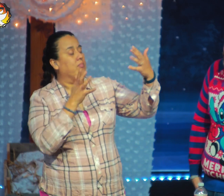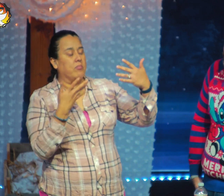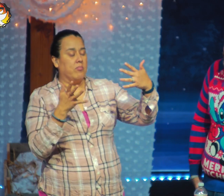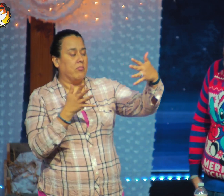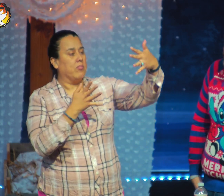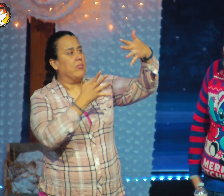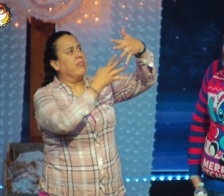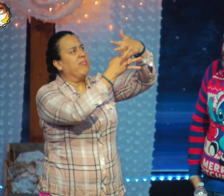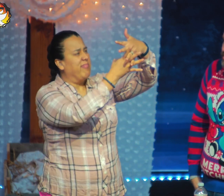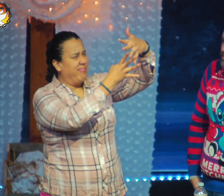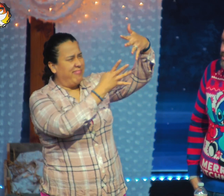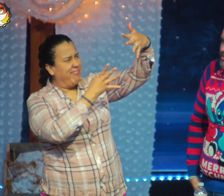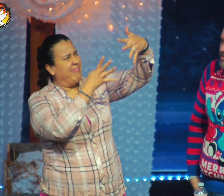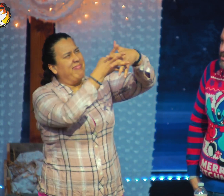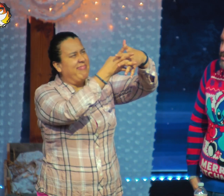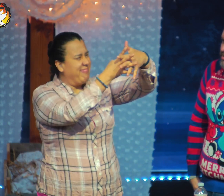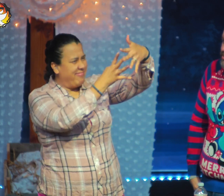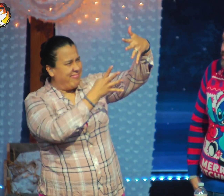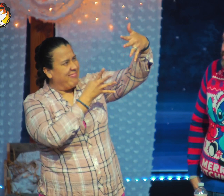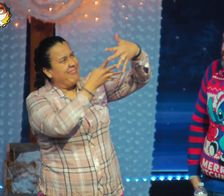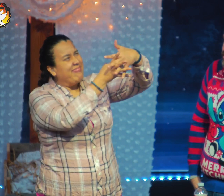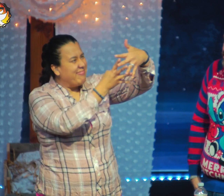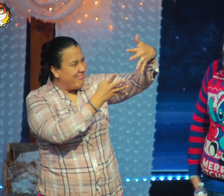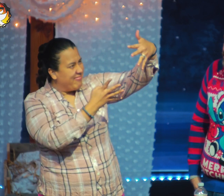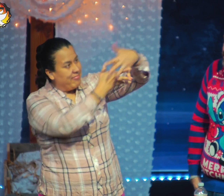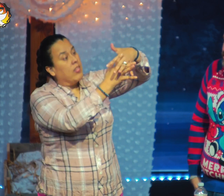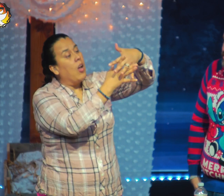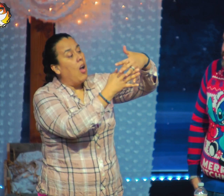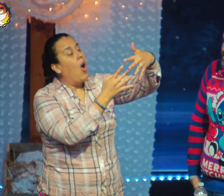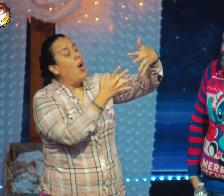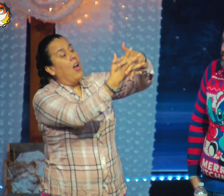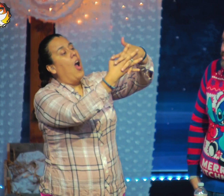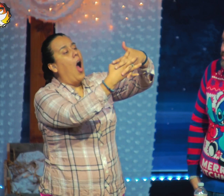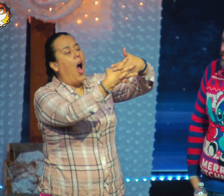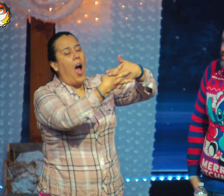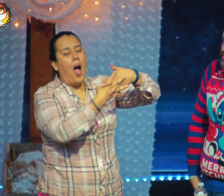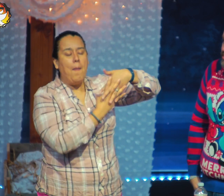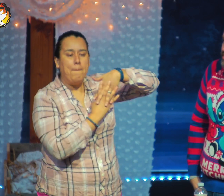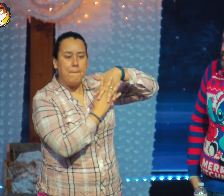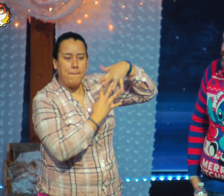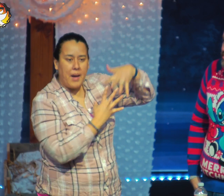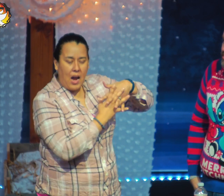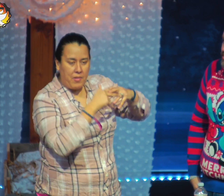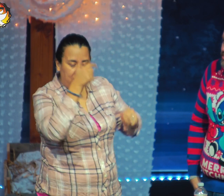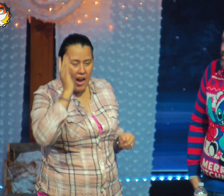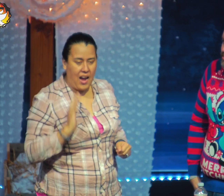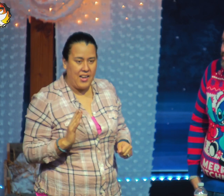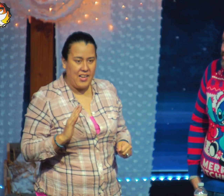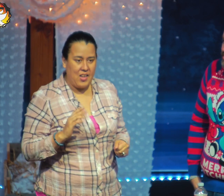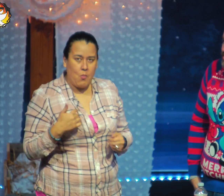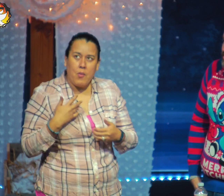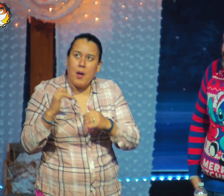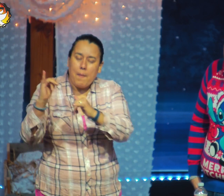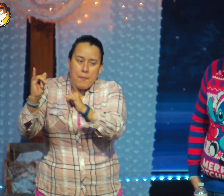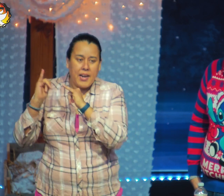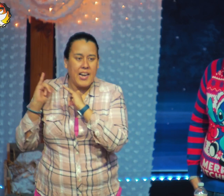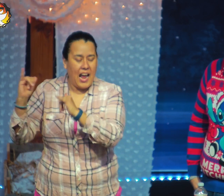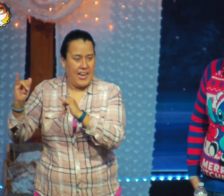And a new one is silver and black. It shows that it's burnt out. And so you find the right fuse and you put it back in there. Same thing with